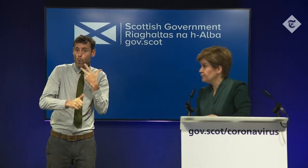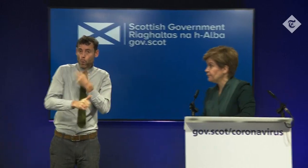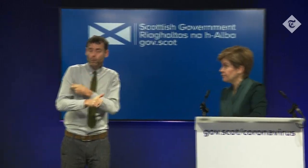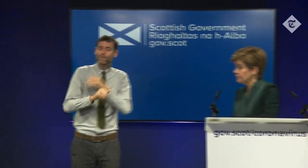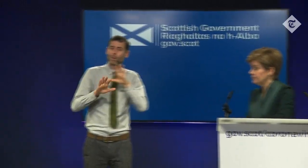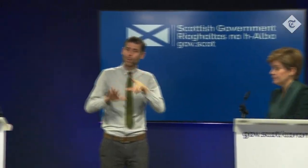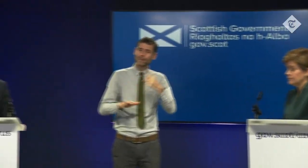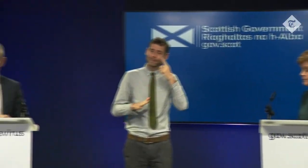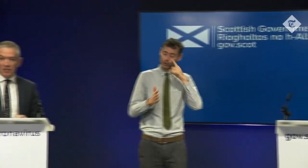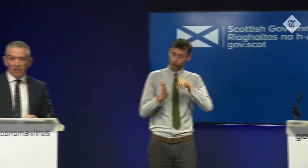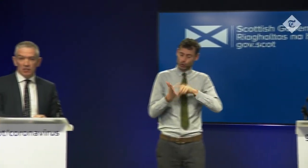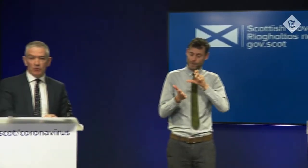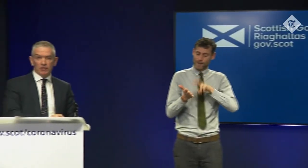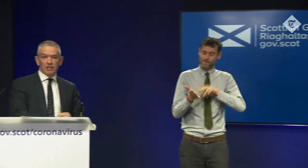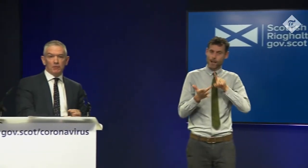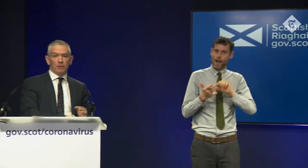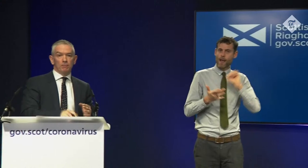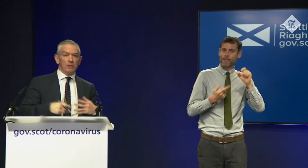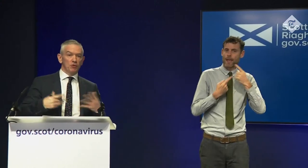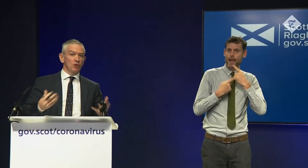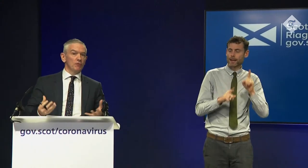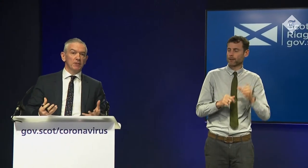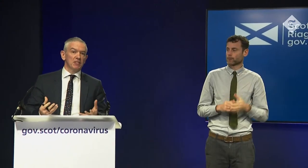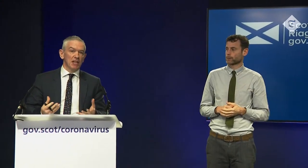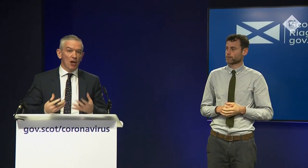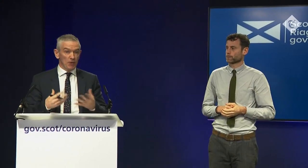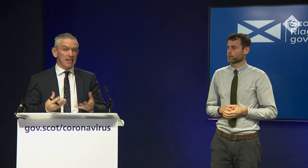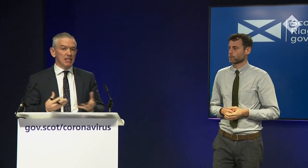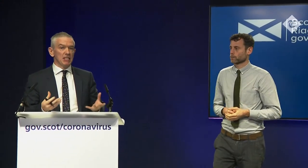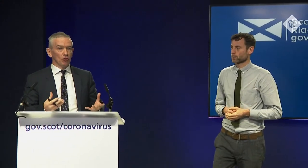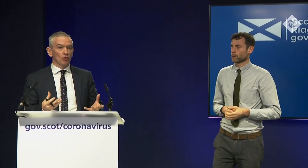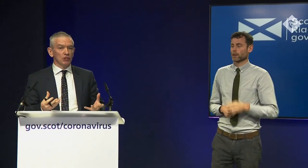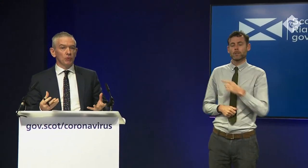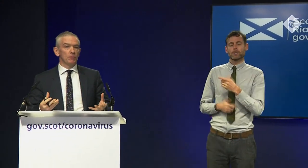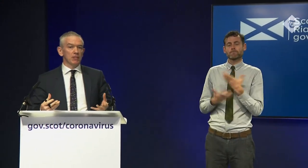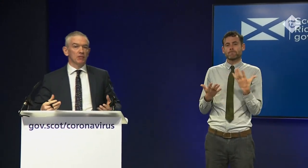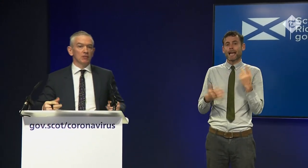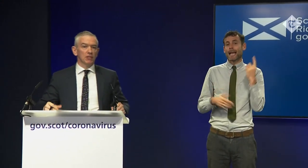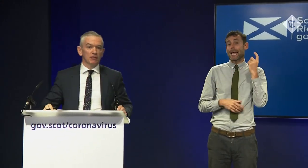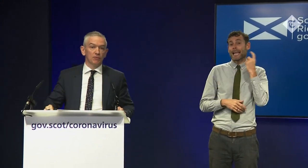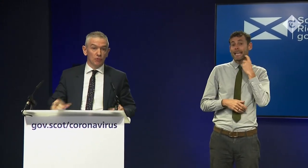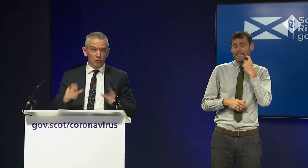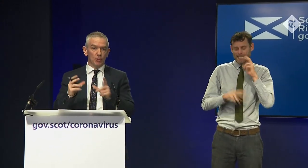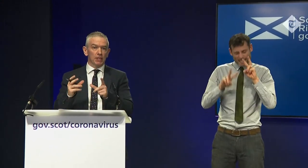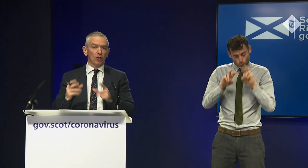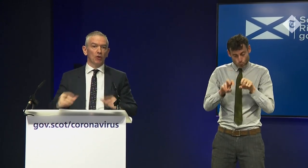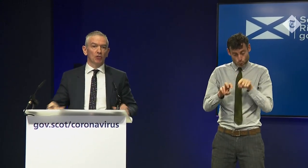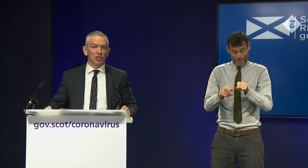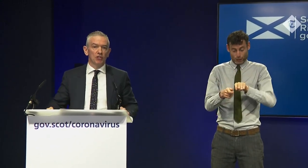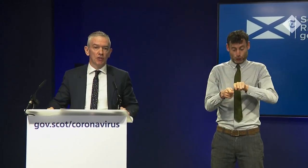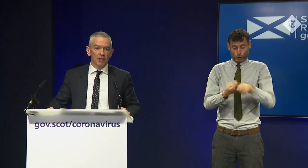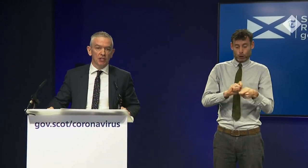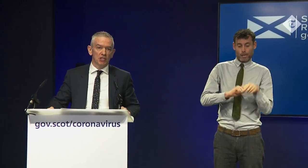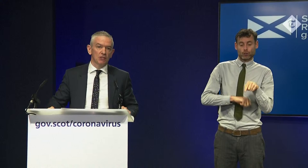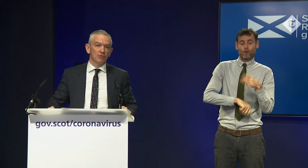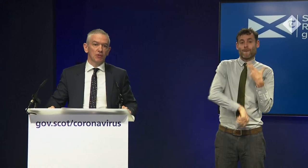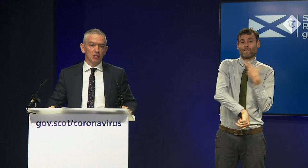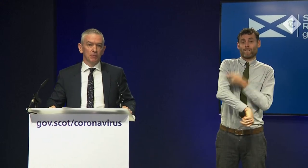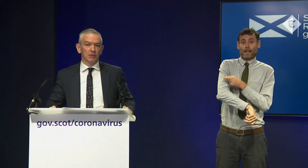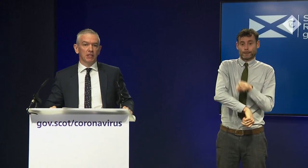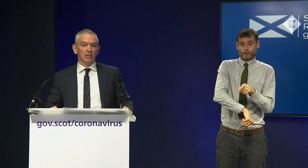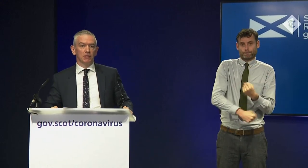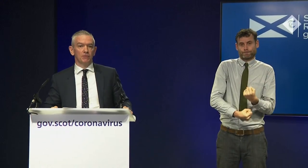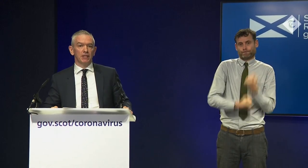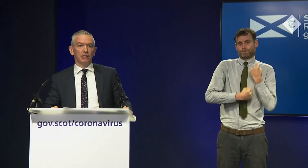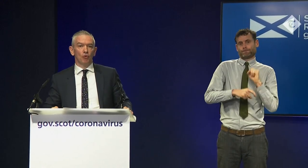later. Derek, at this point in time, it would be premature for me to say how easy or not it would be to kind of tweak or change the vaccines for